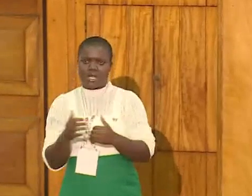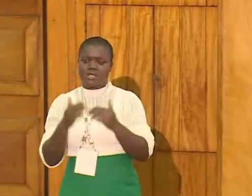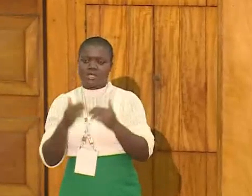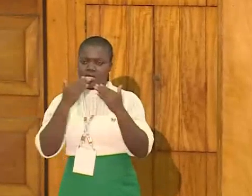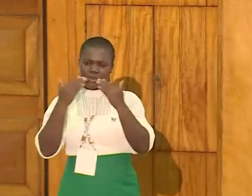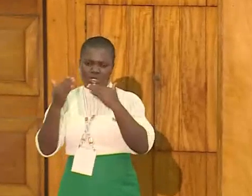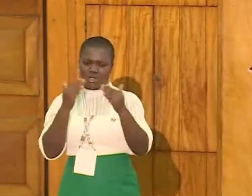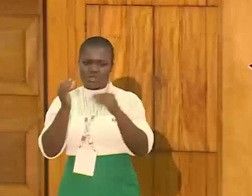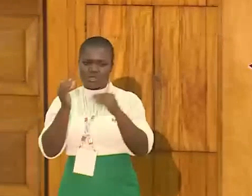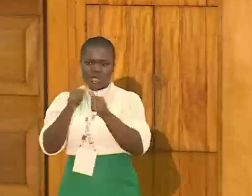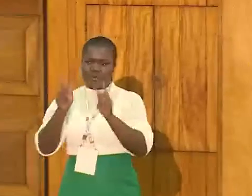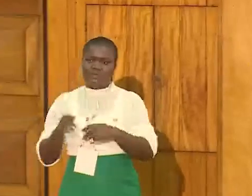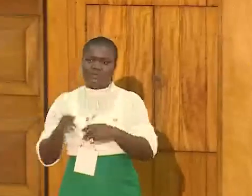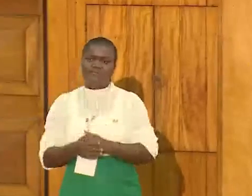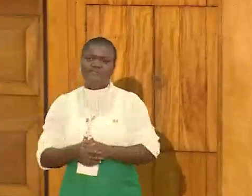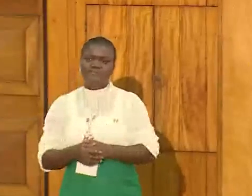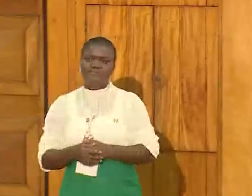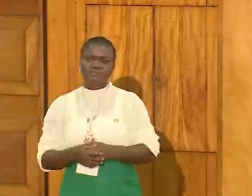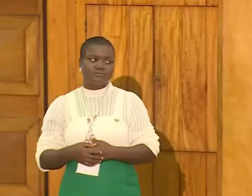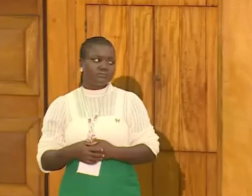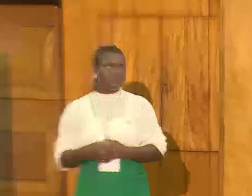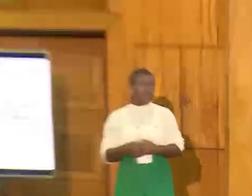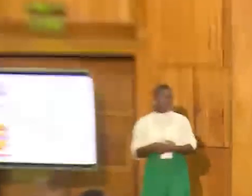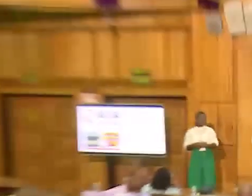everyone. So,